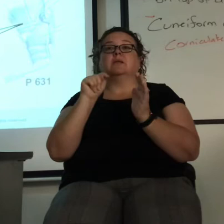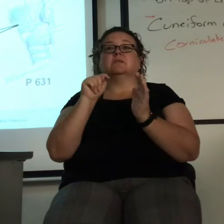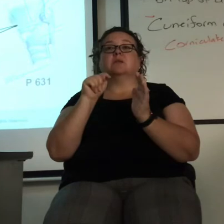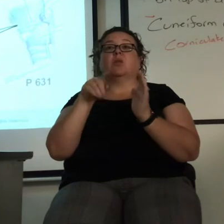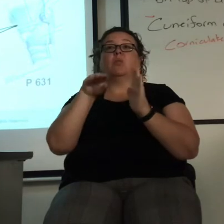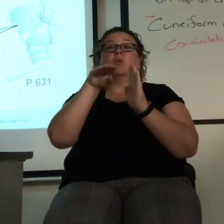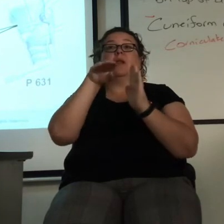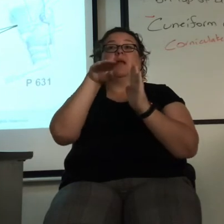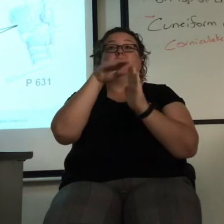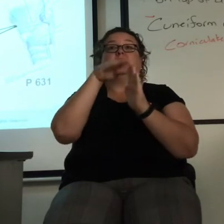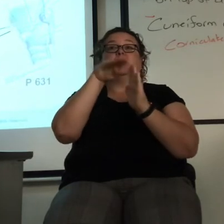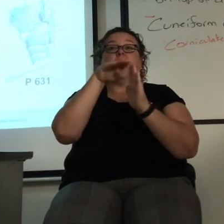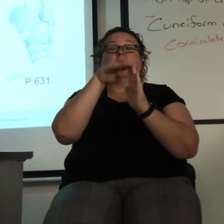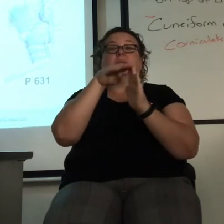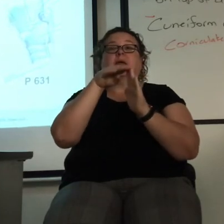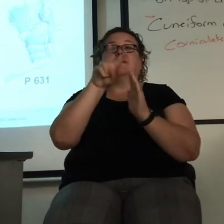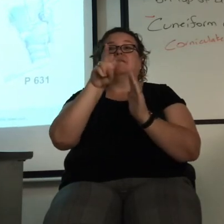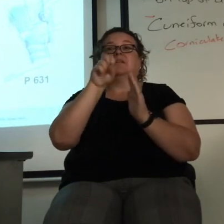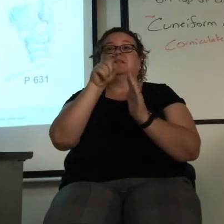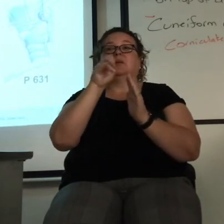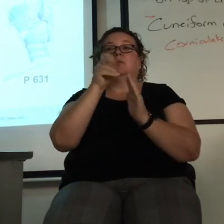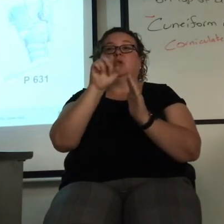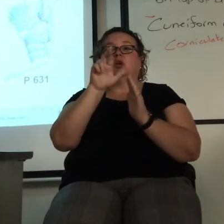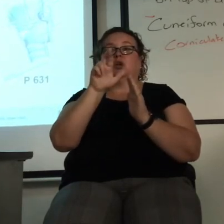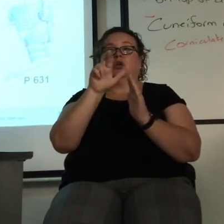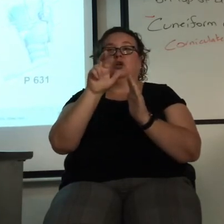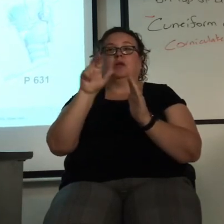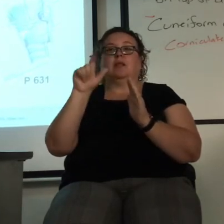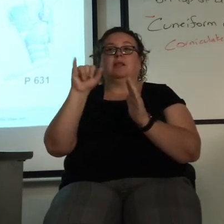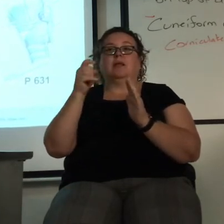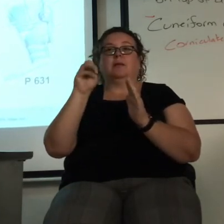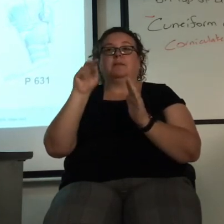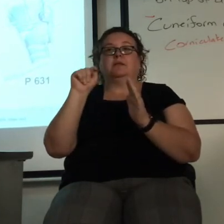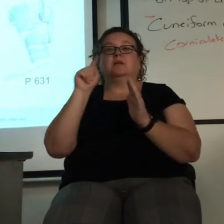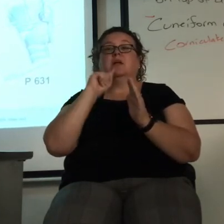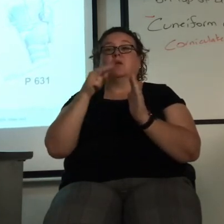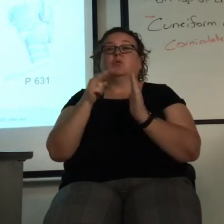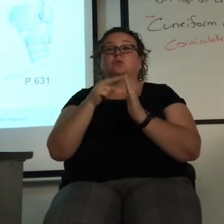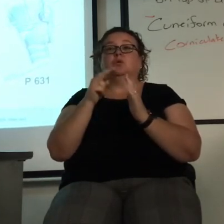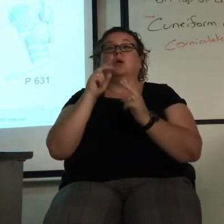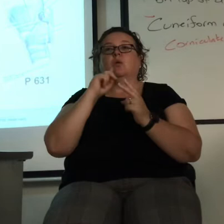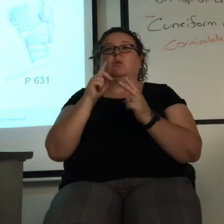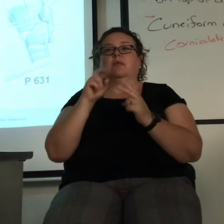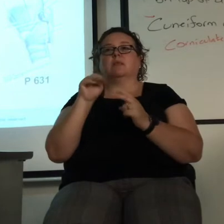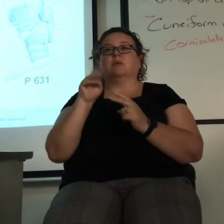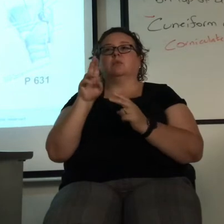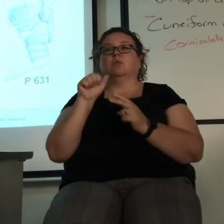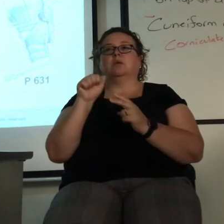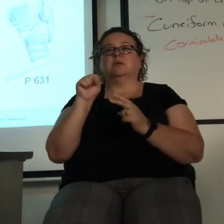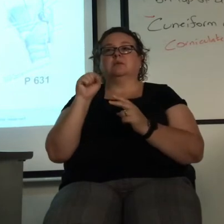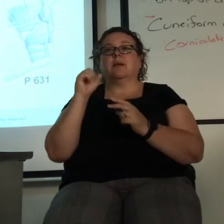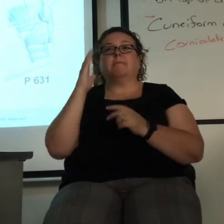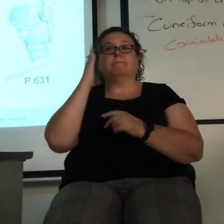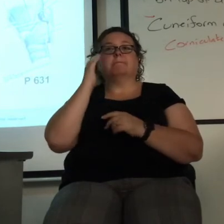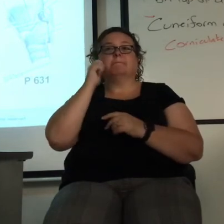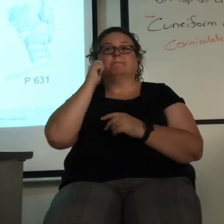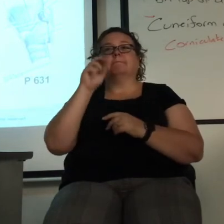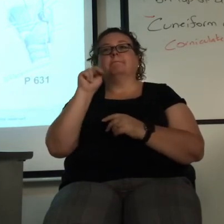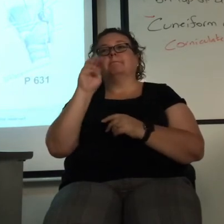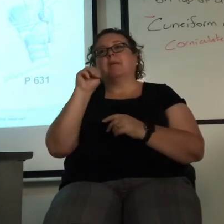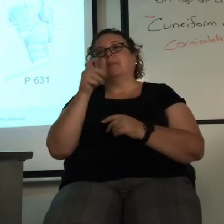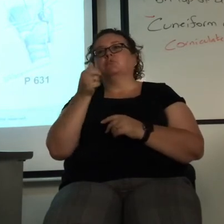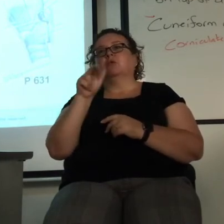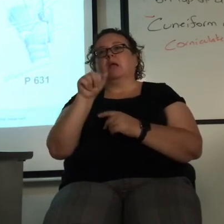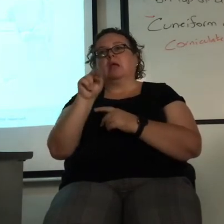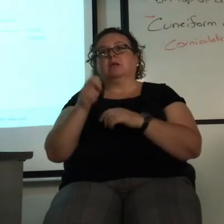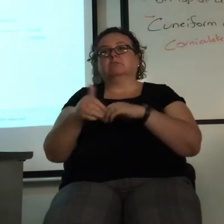the vestibular ligament. And those ligaments with the mucous membrane on are those structures there. So,